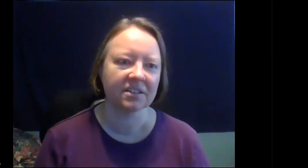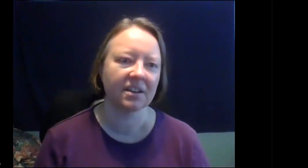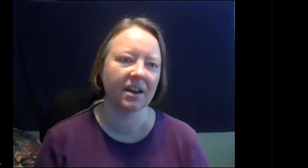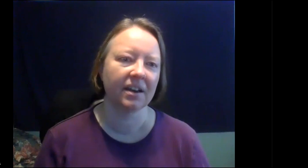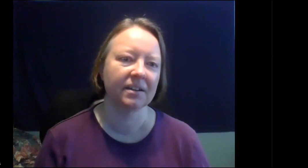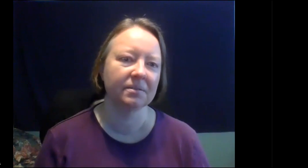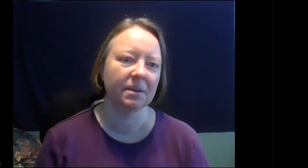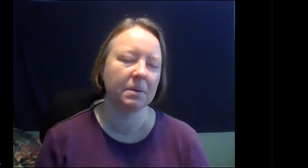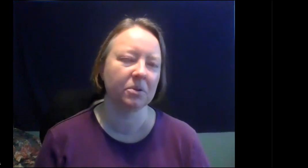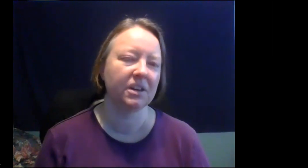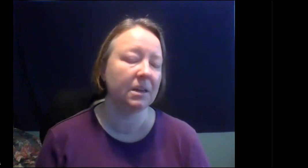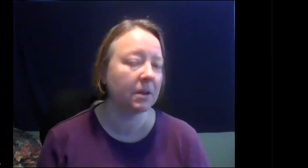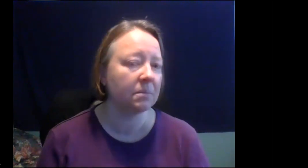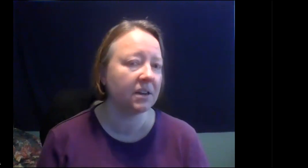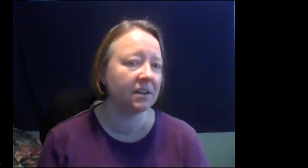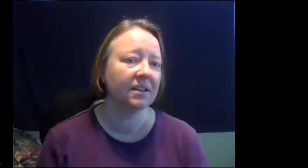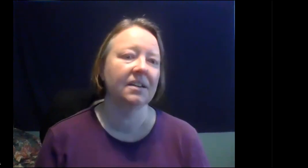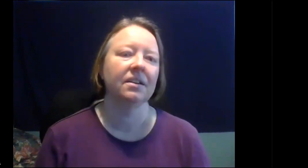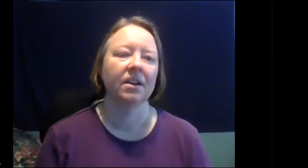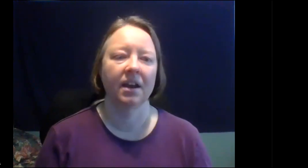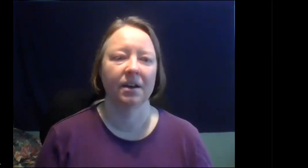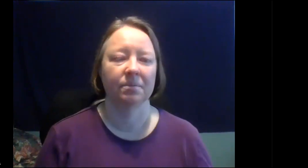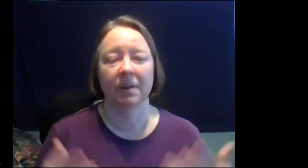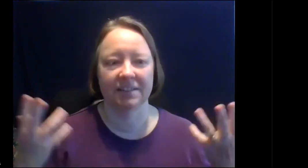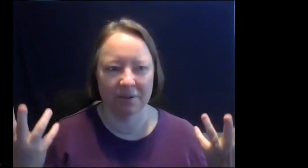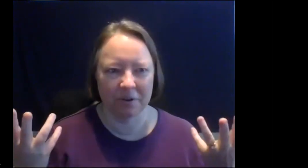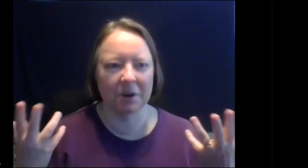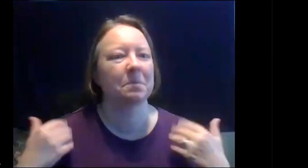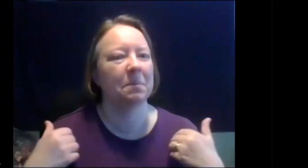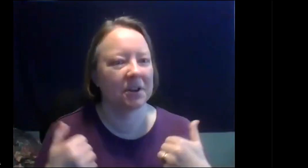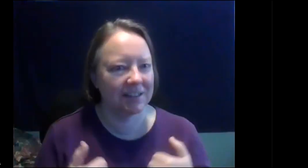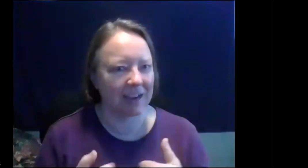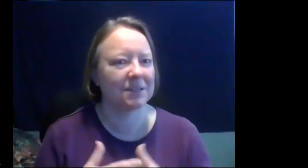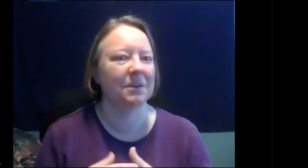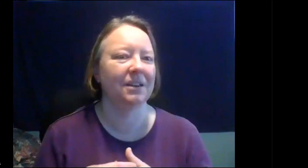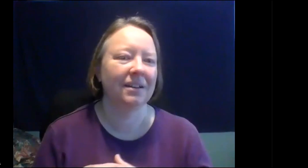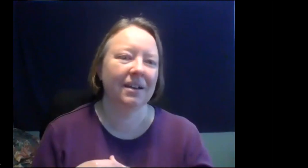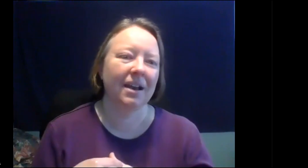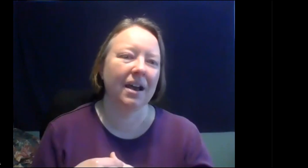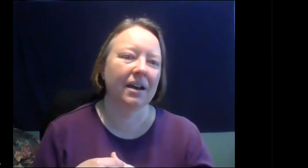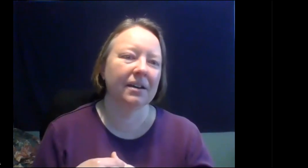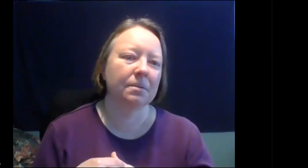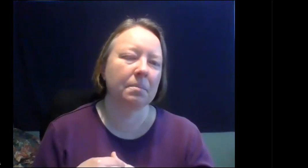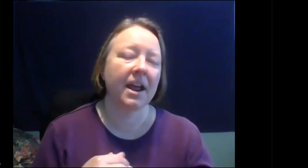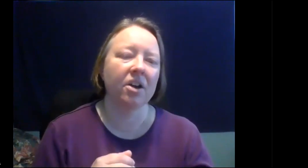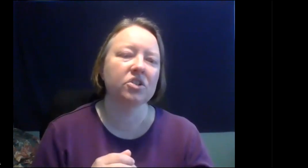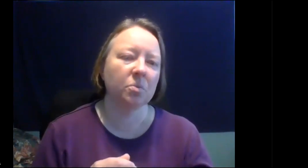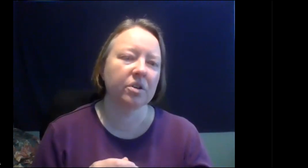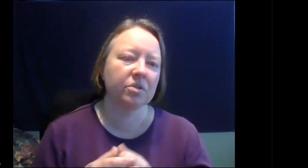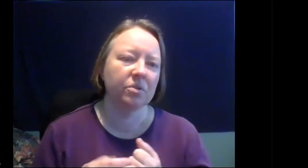address that people could email me. My cell phone number, people could text me. But I also work